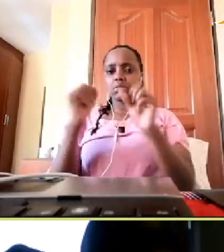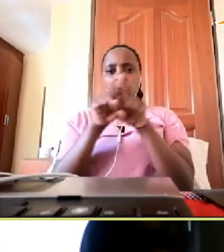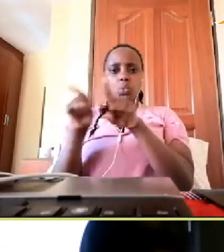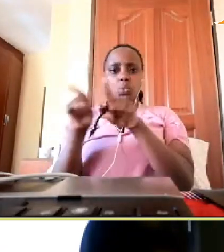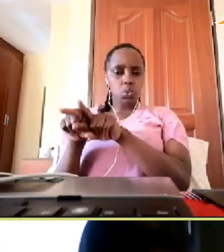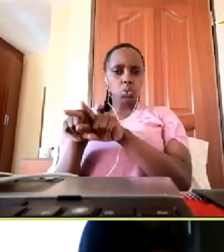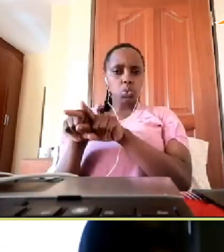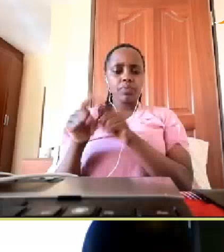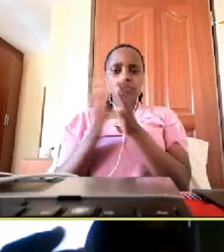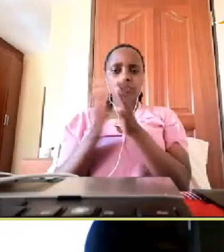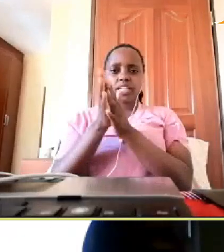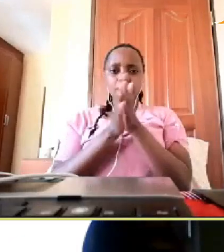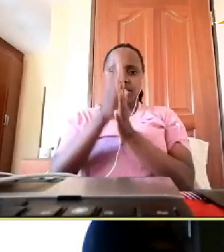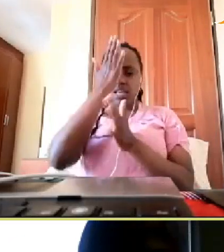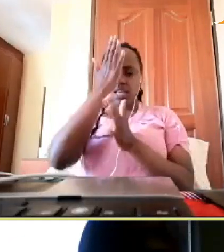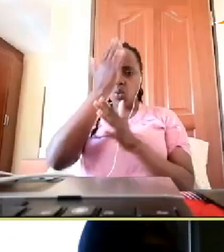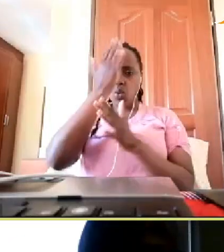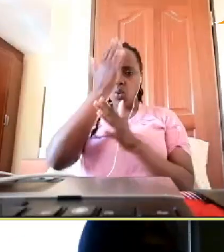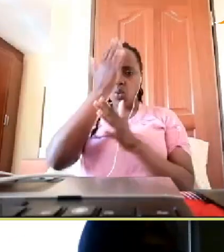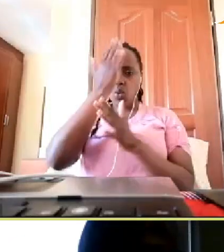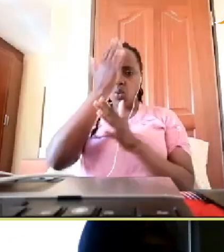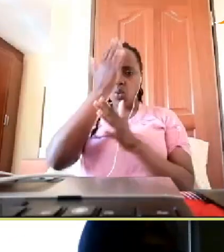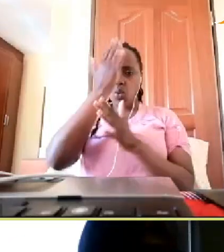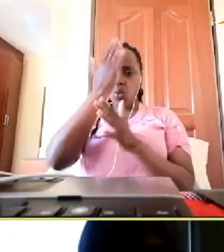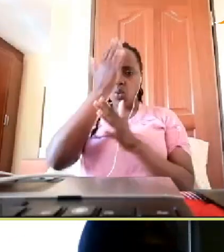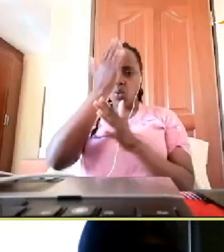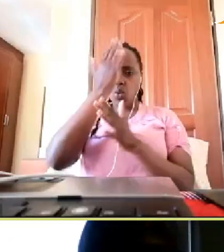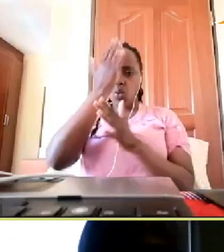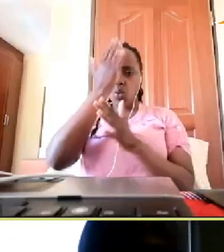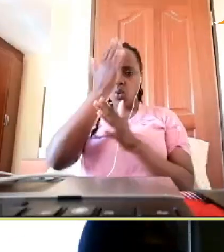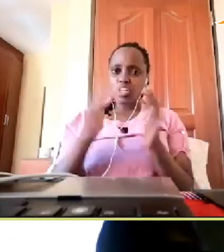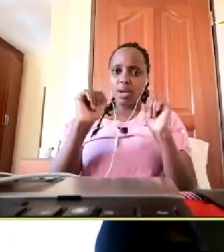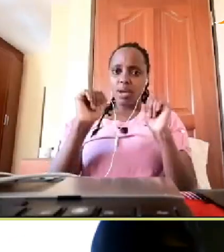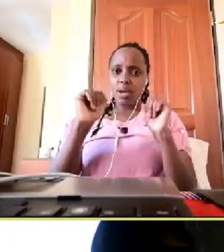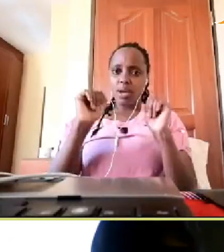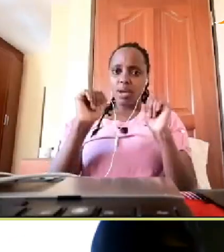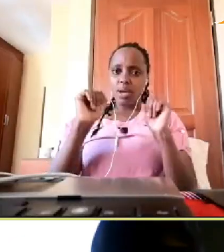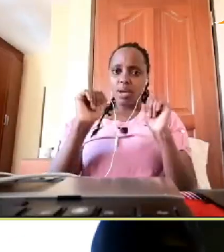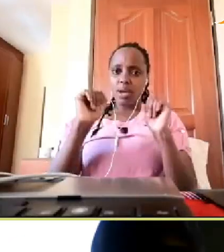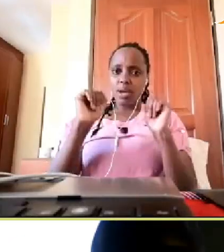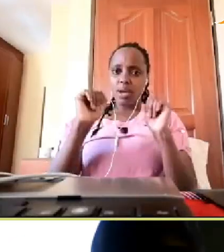work. And it was interesting because people would share